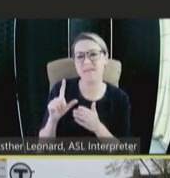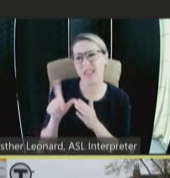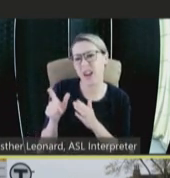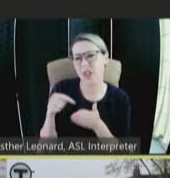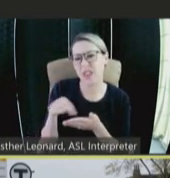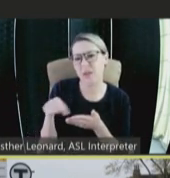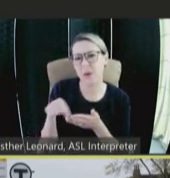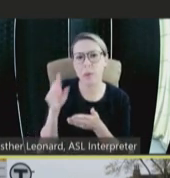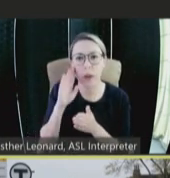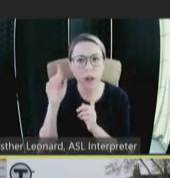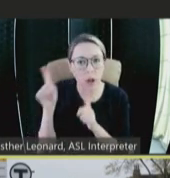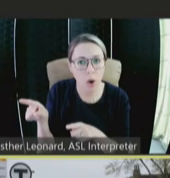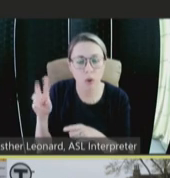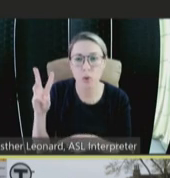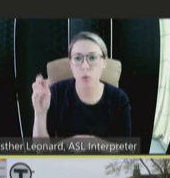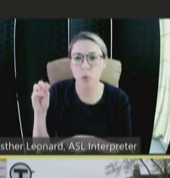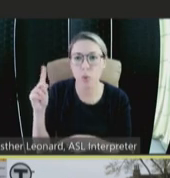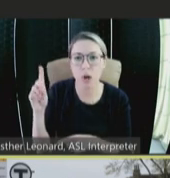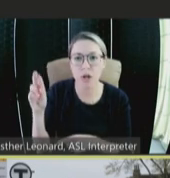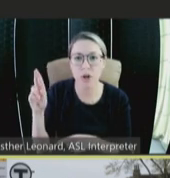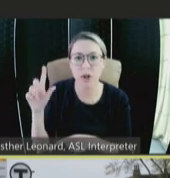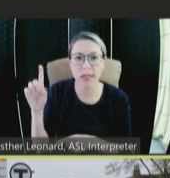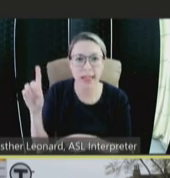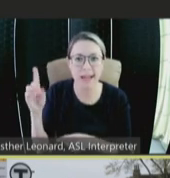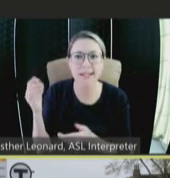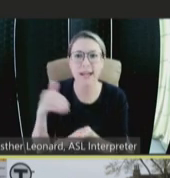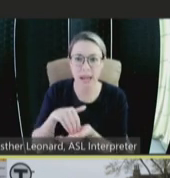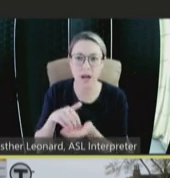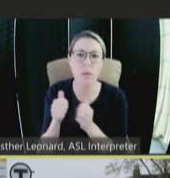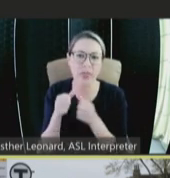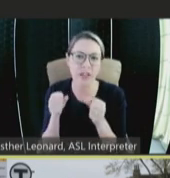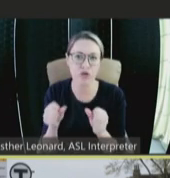at Wonderland again, doing the street team.